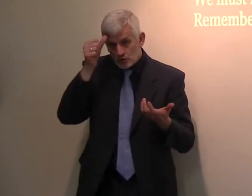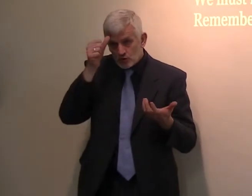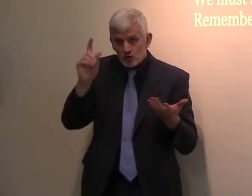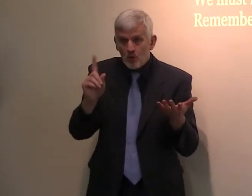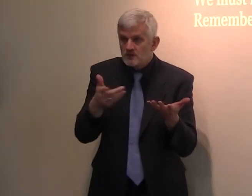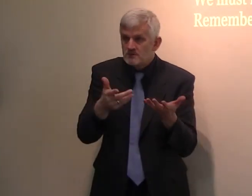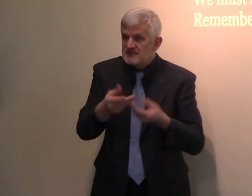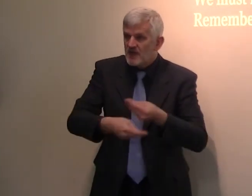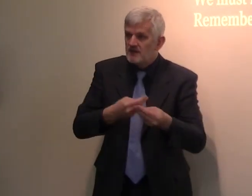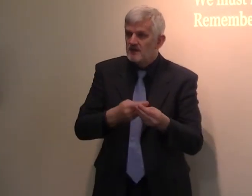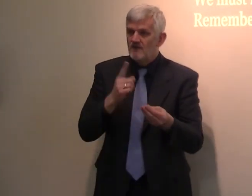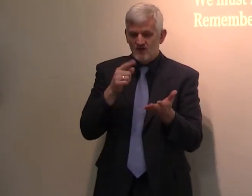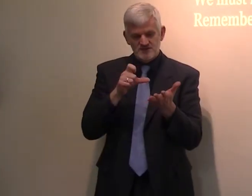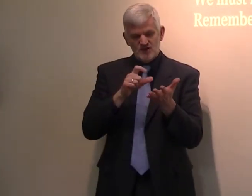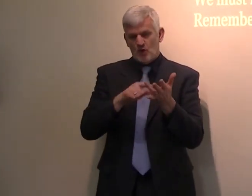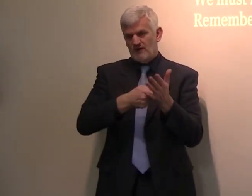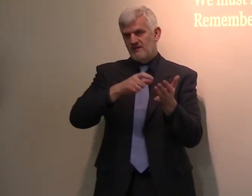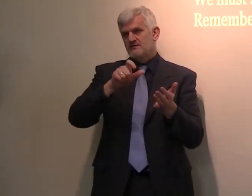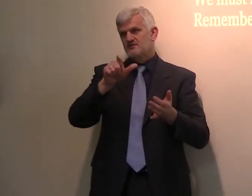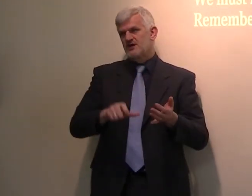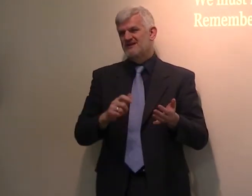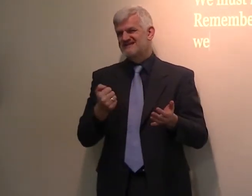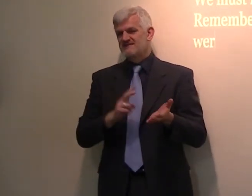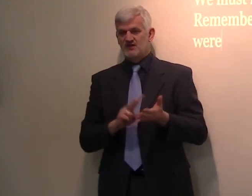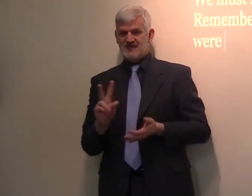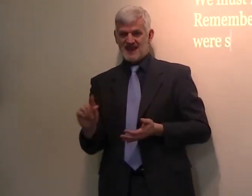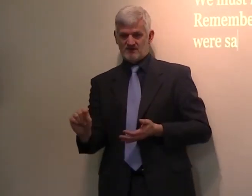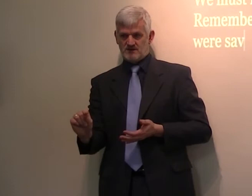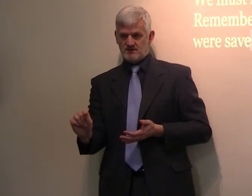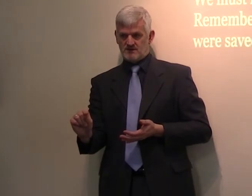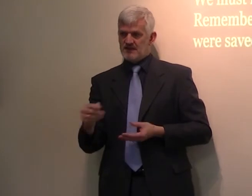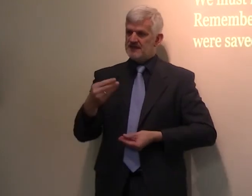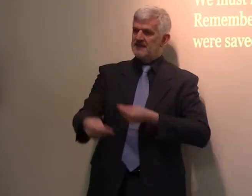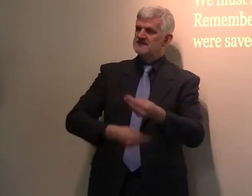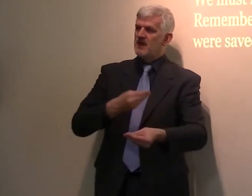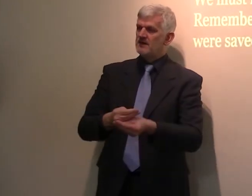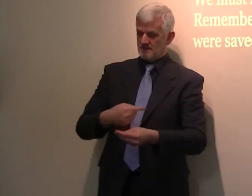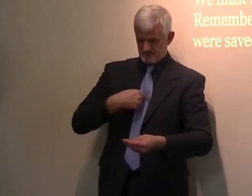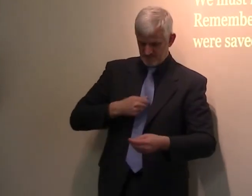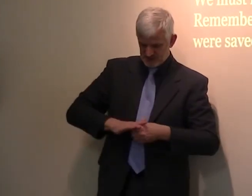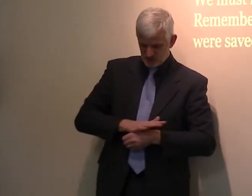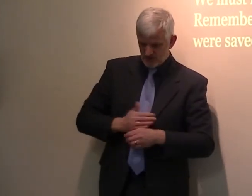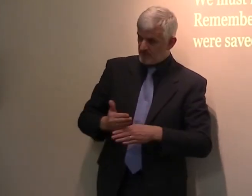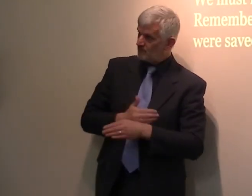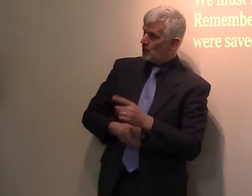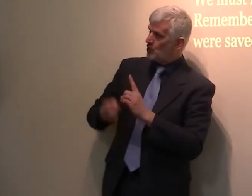11 tells us a lot about who we were before the Lord has mightily worked in our heart. So